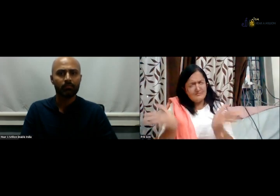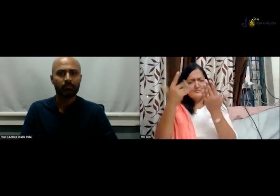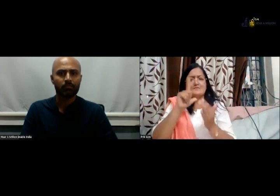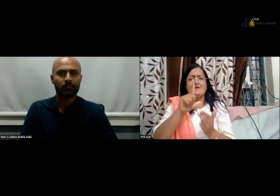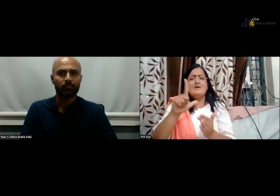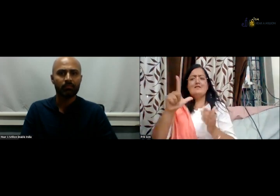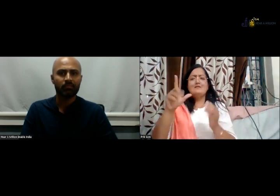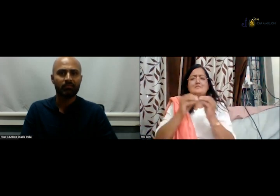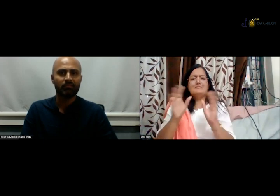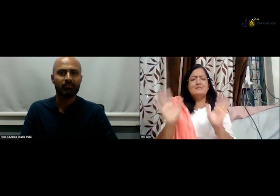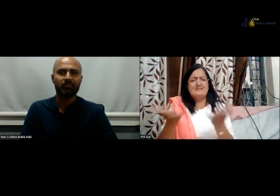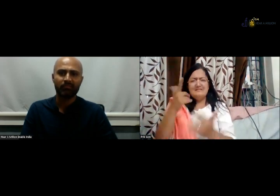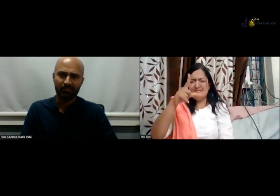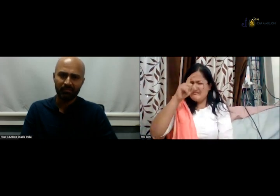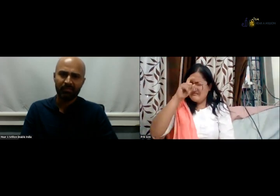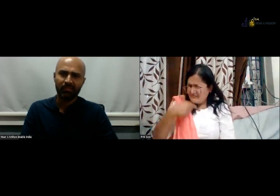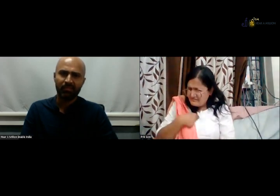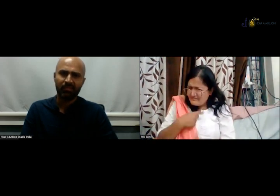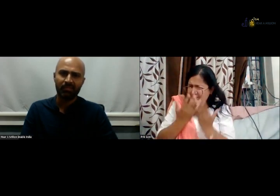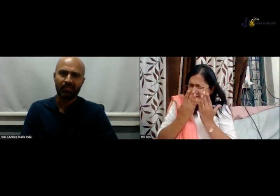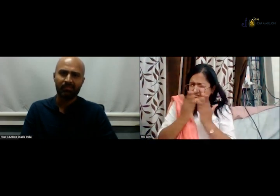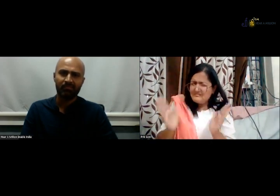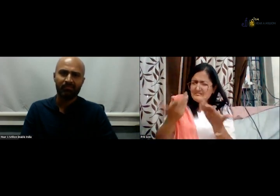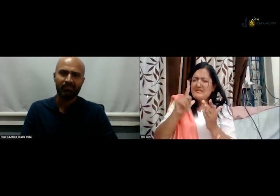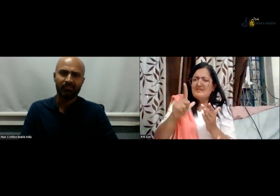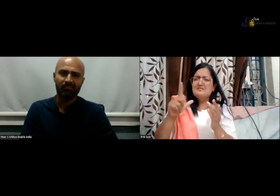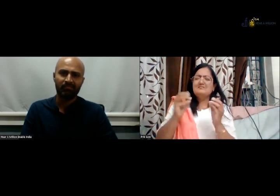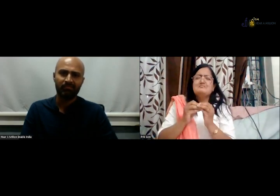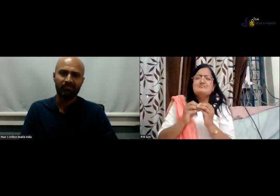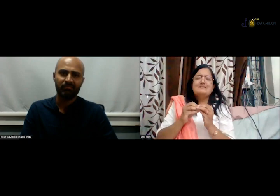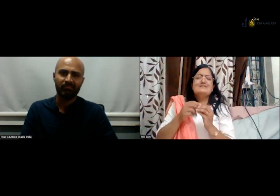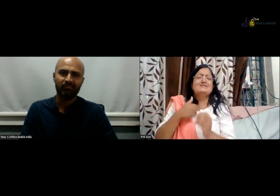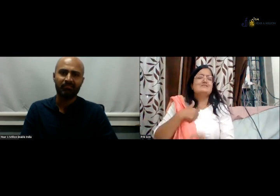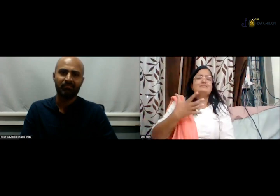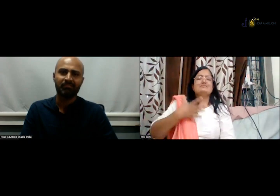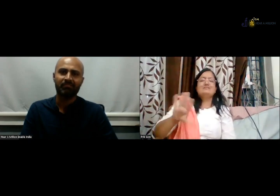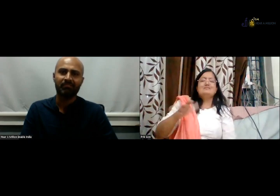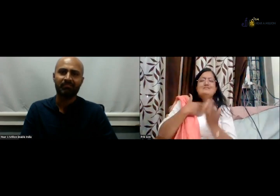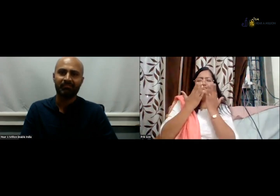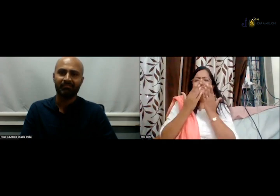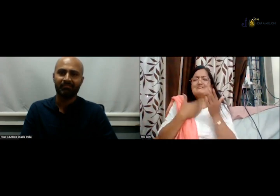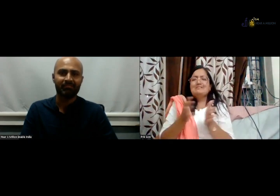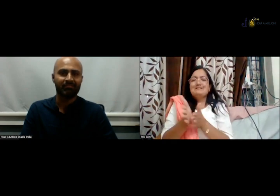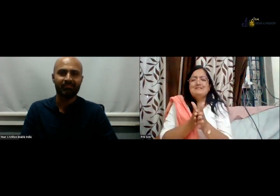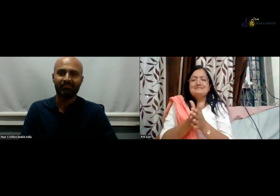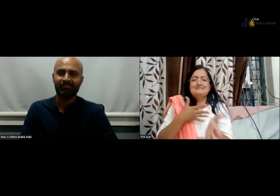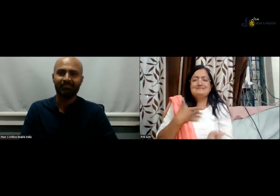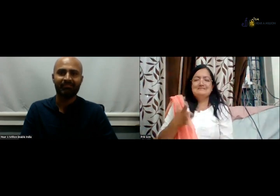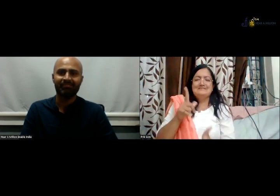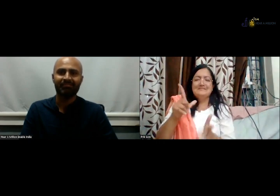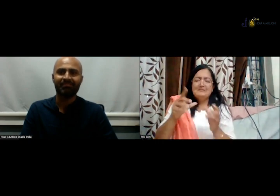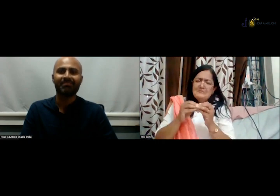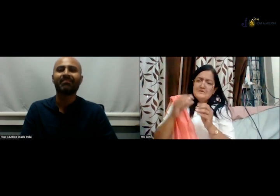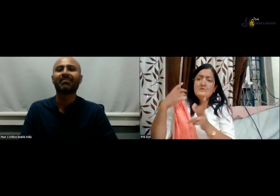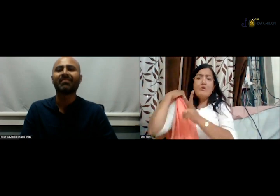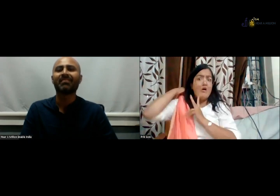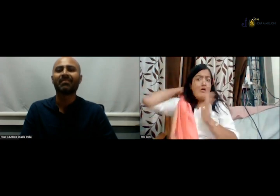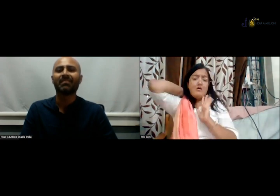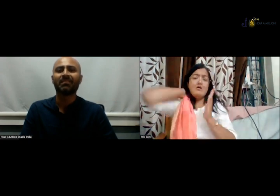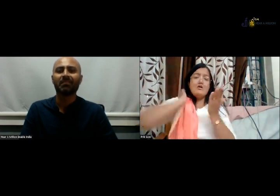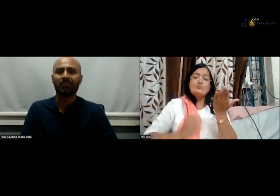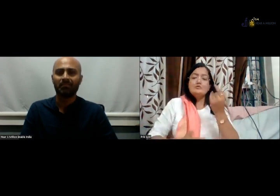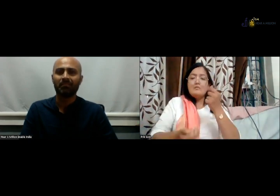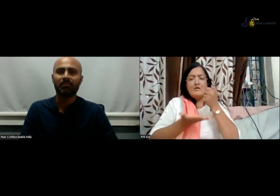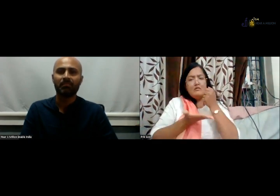nice, we meet, and she told me that you can study LLB. I was like, me, LLB? No,